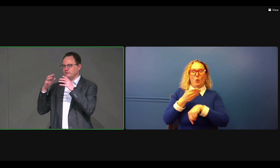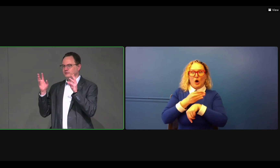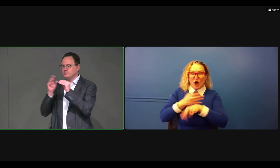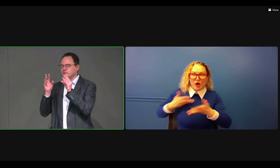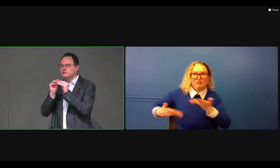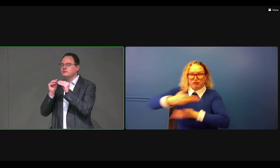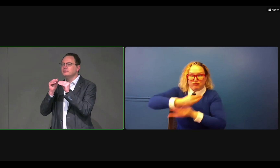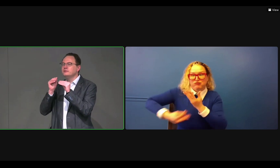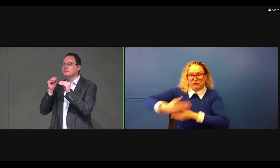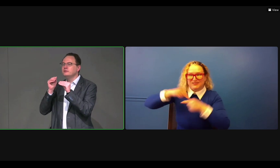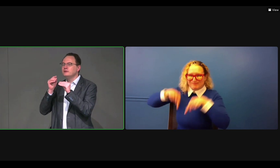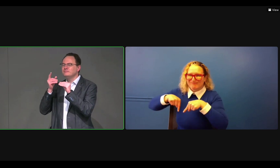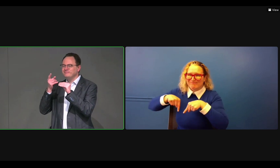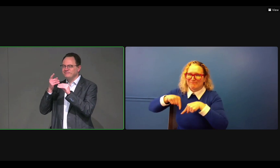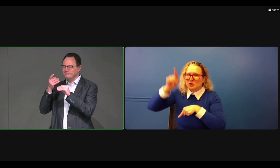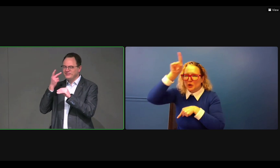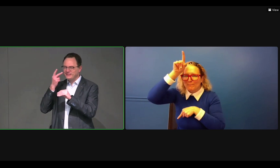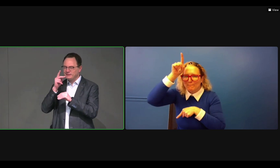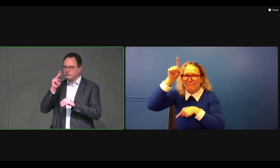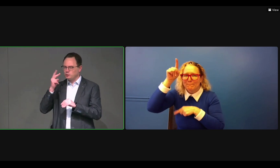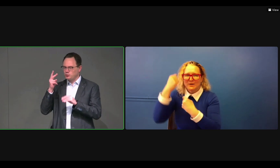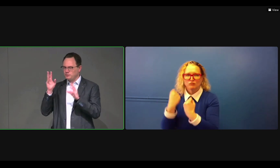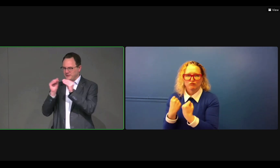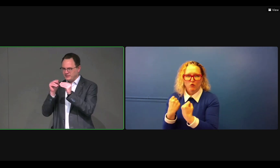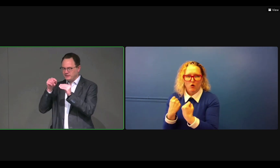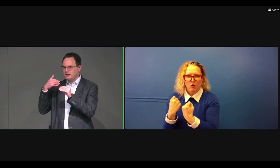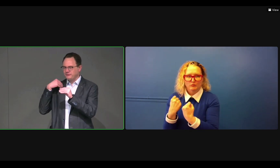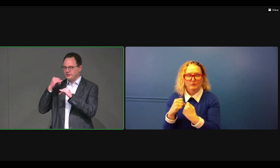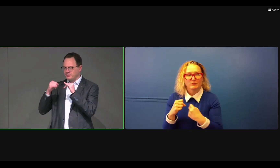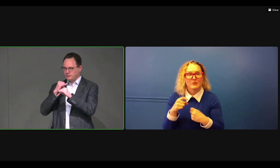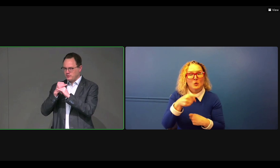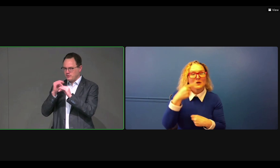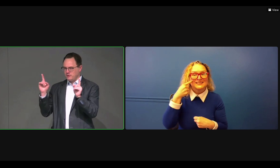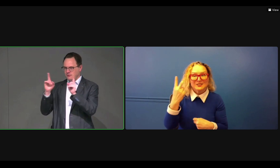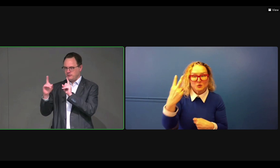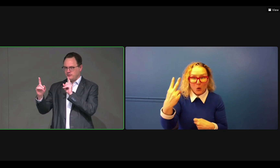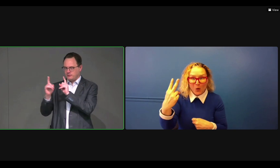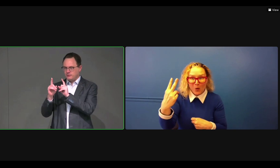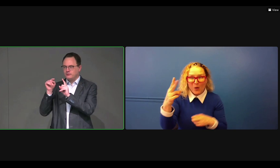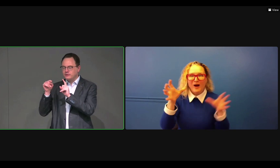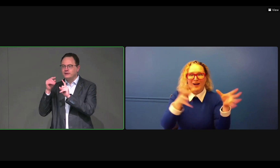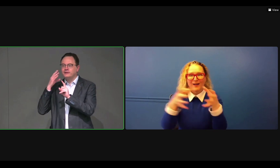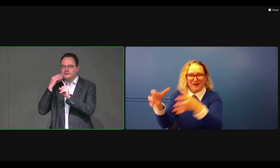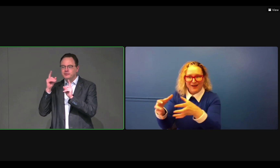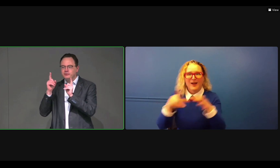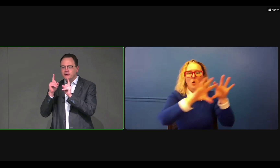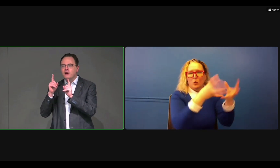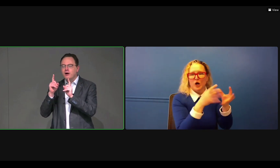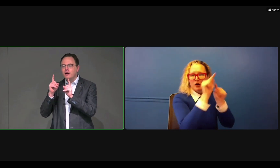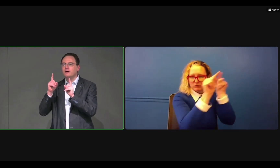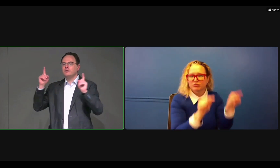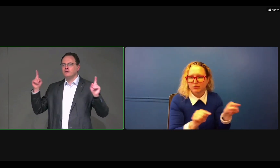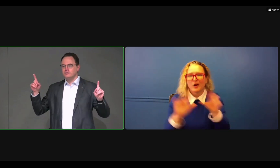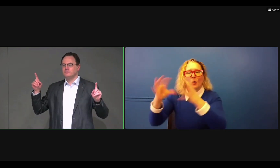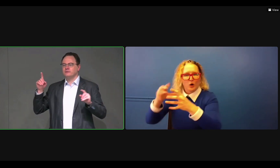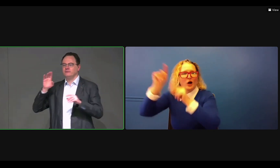So this project is based in Germany and focused on DGS, but I believe you saw there were 2 international conferences that